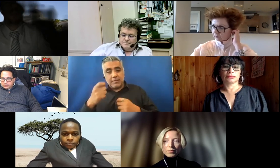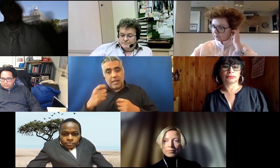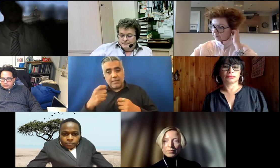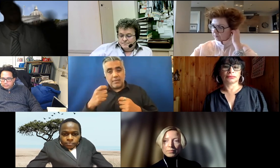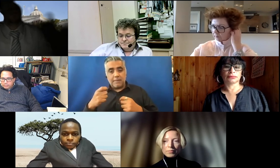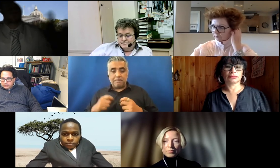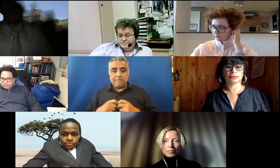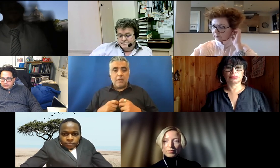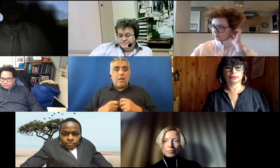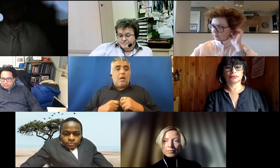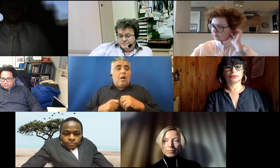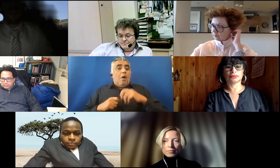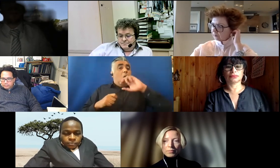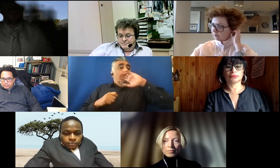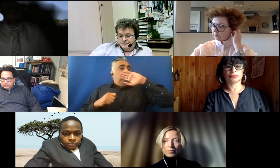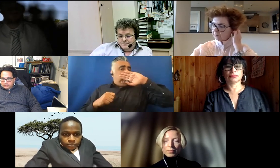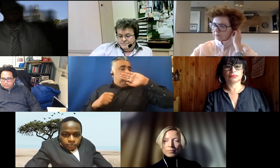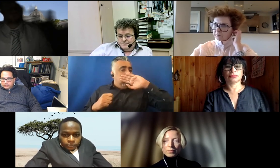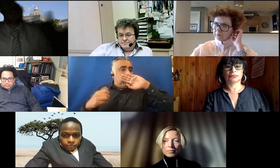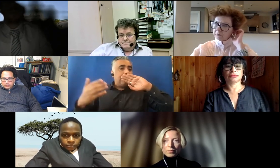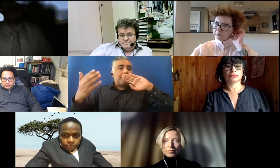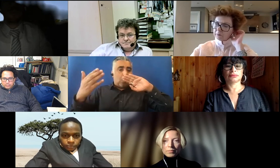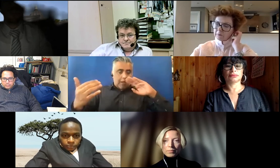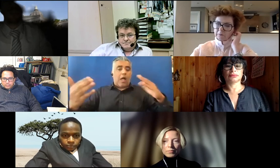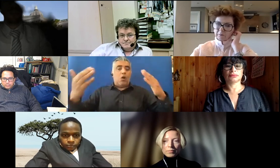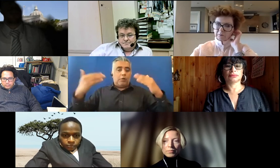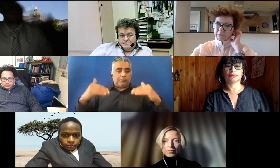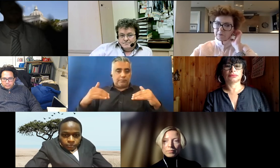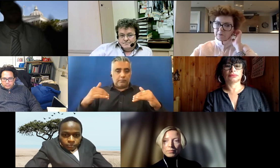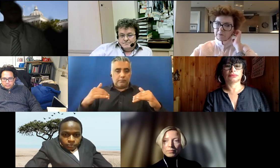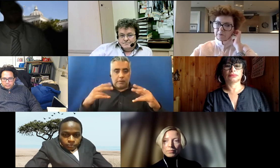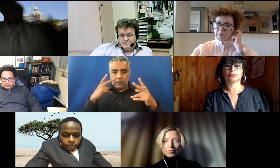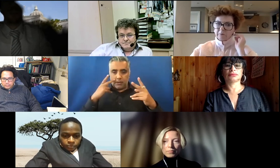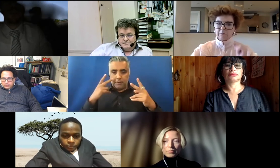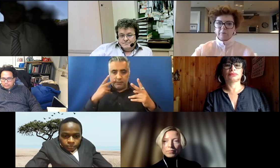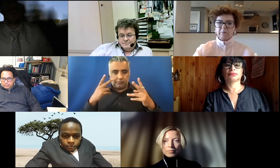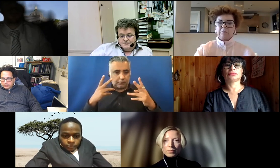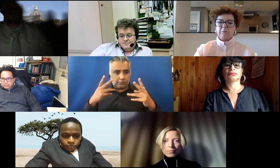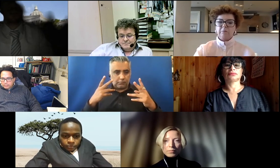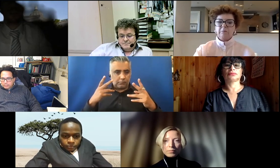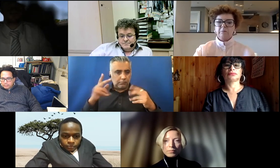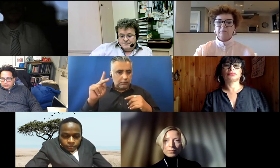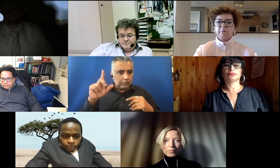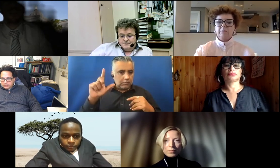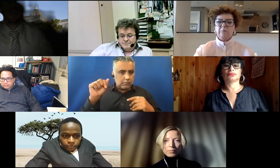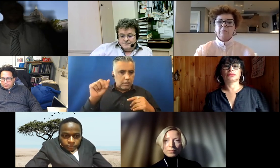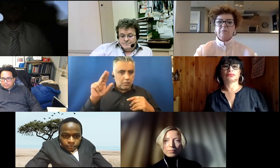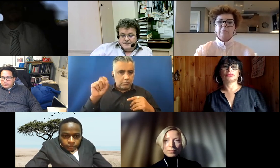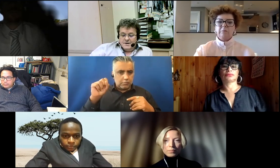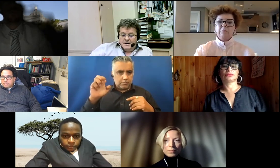side. Okay, so let's see what Klaus has added to